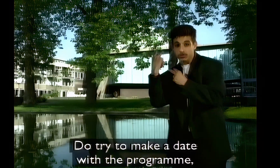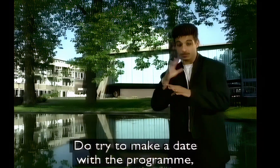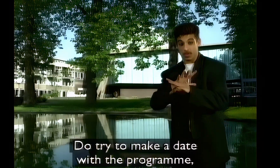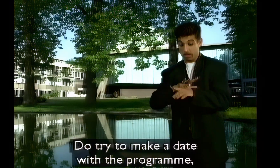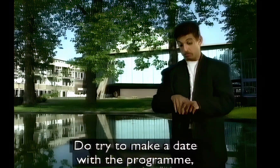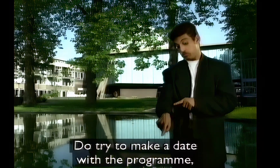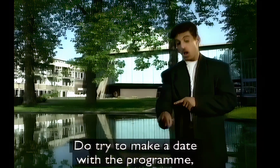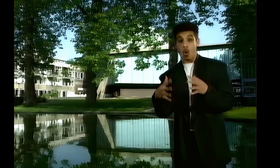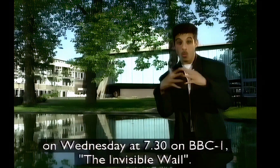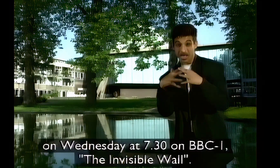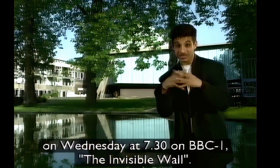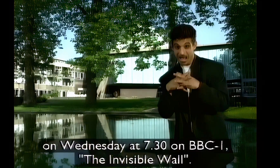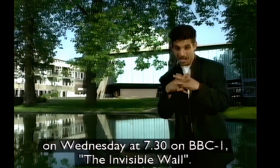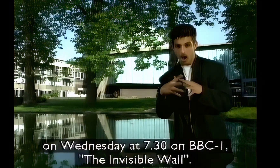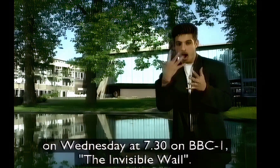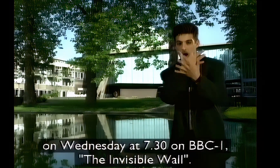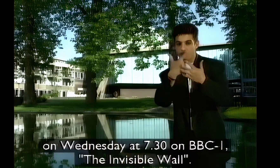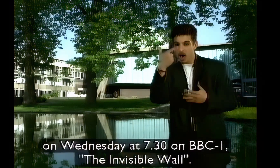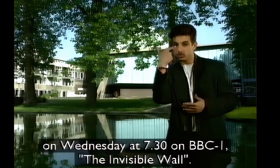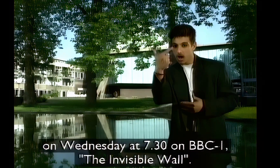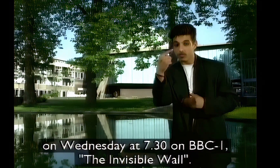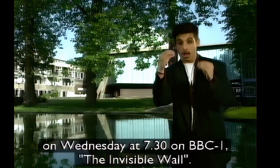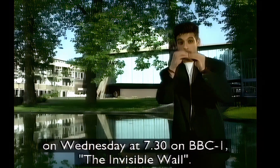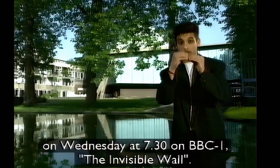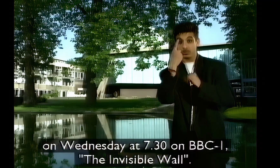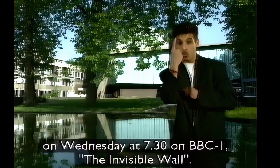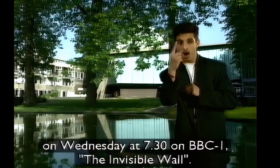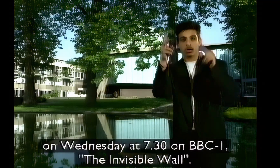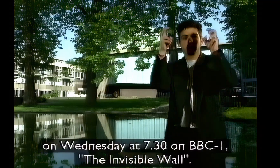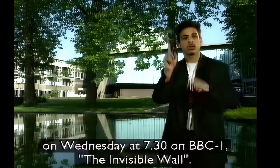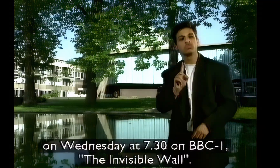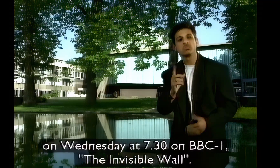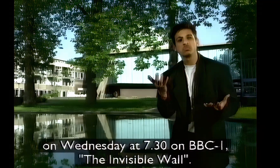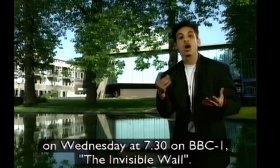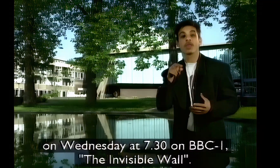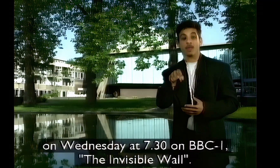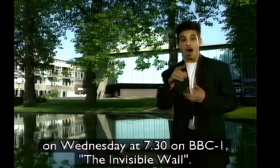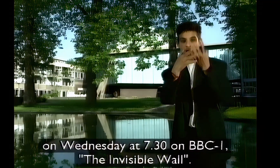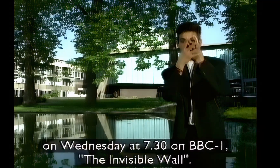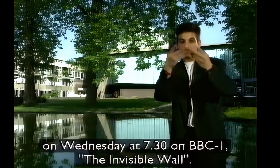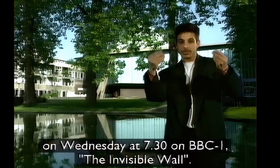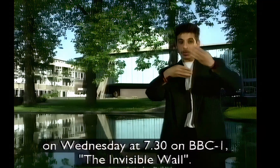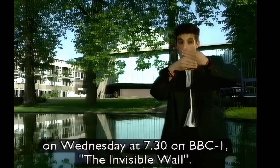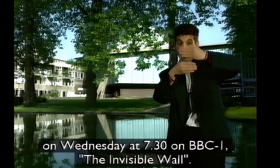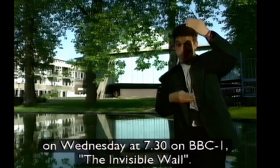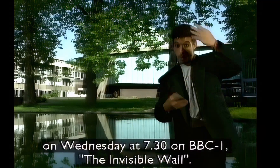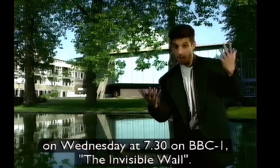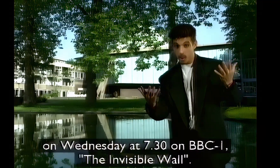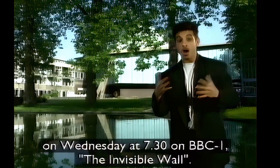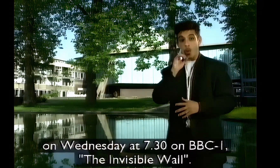So do try to make a date with the programme on Wednesday, 7:30 on BBC One. It's called The Invisible Wall.